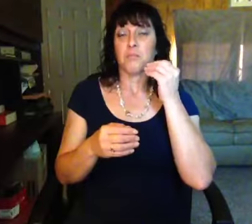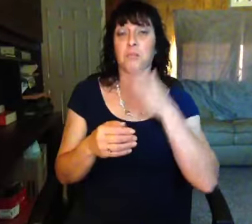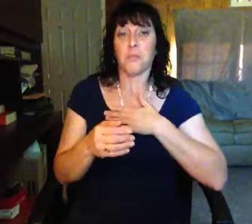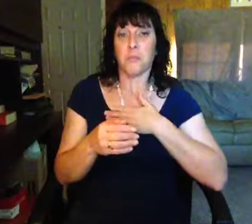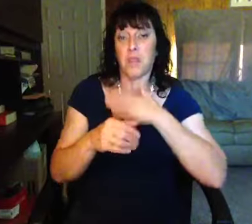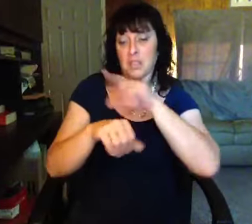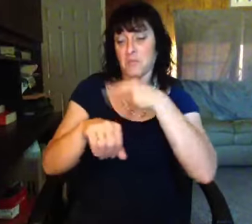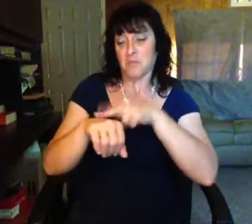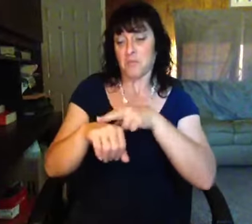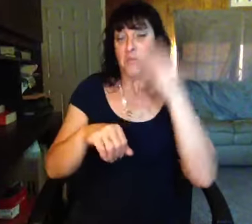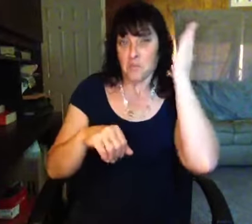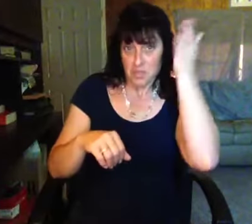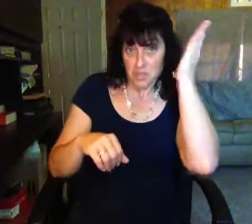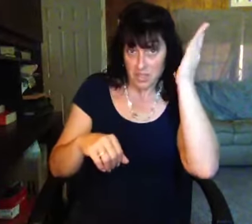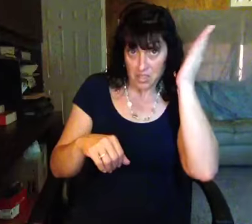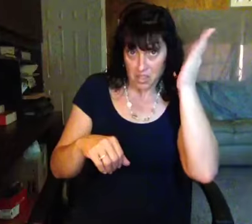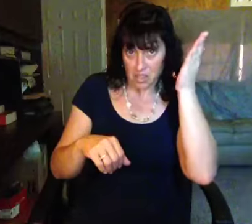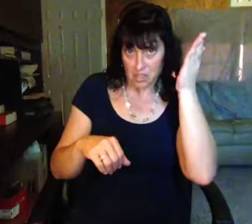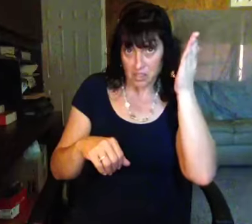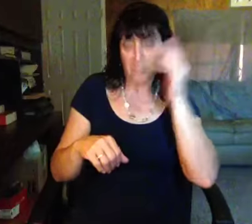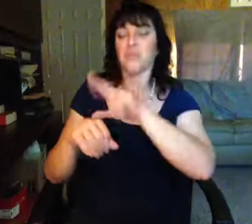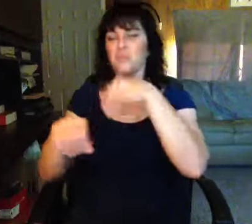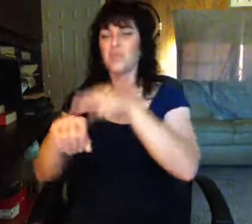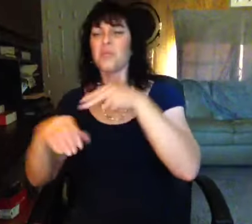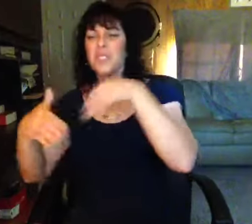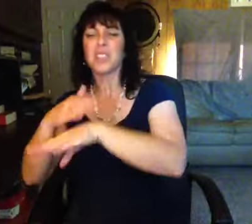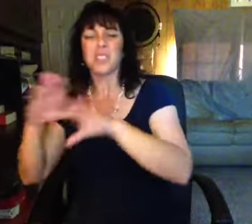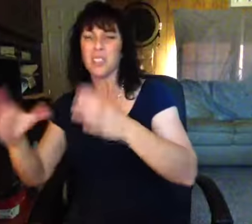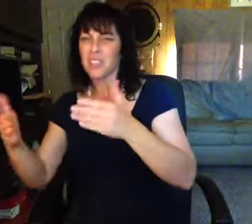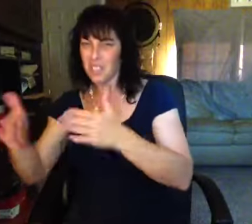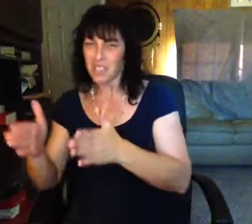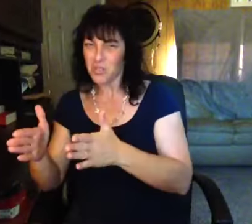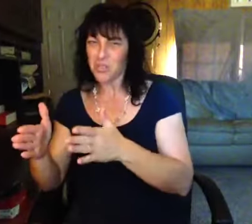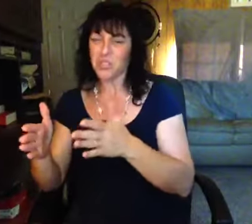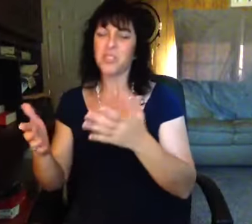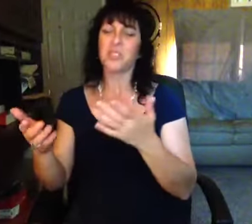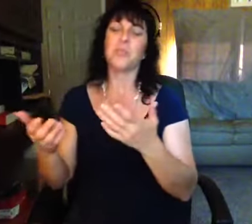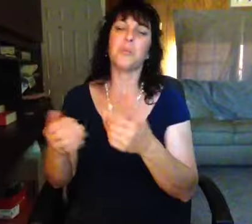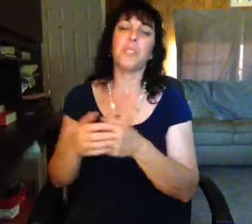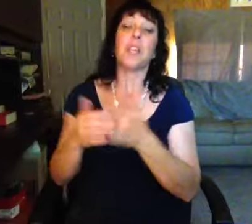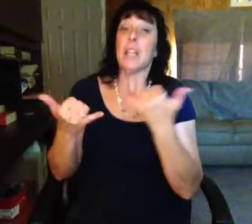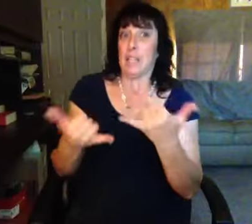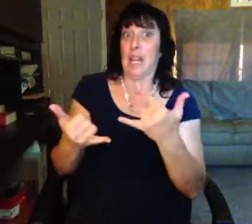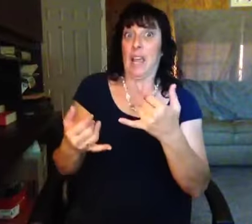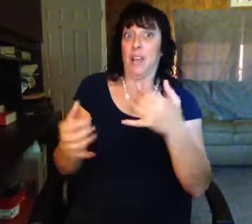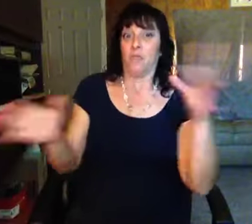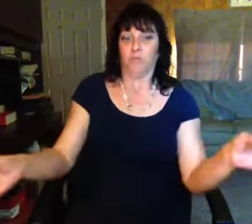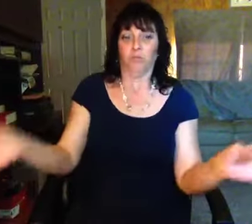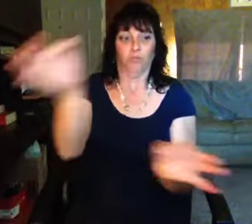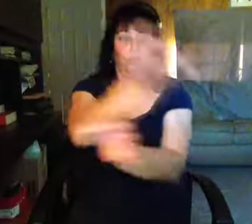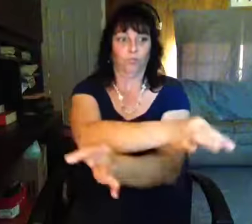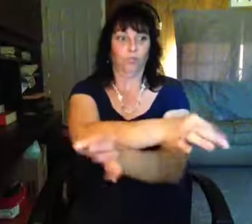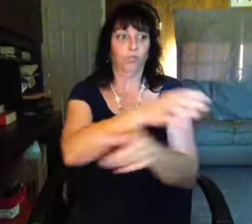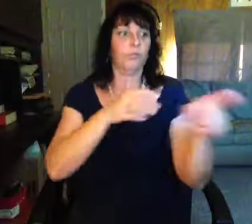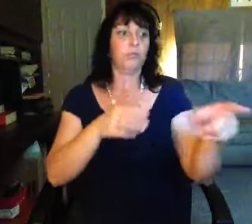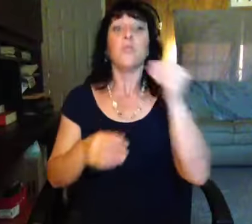thinking portions of learning are, really done inside the classroom, where students can show me that they have